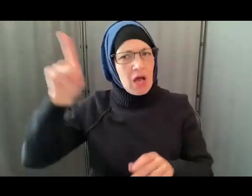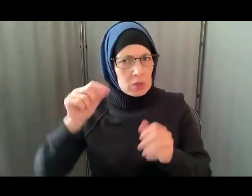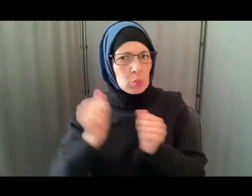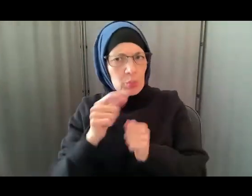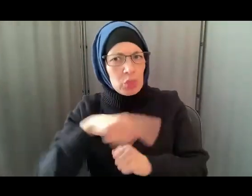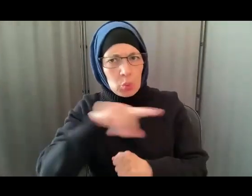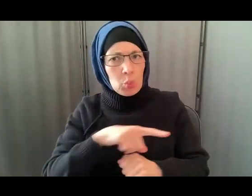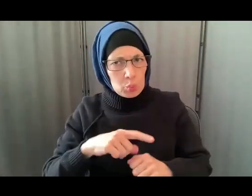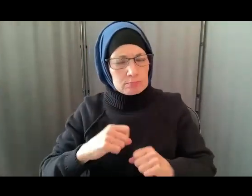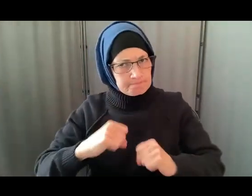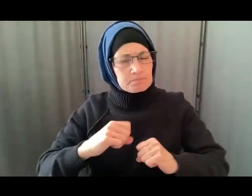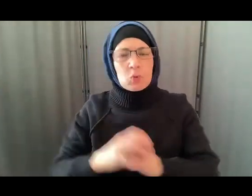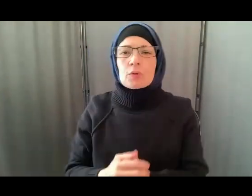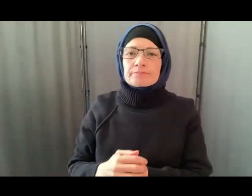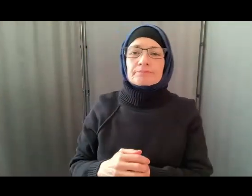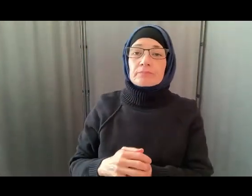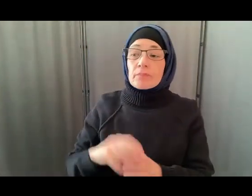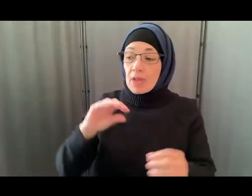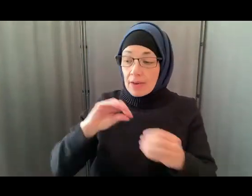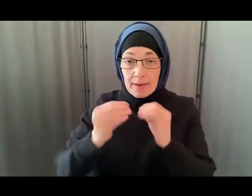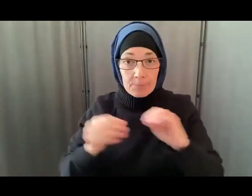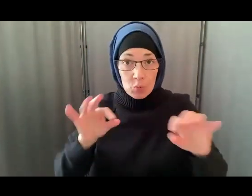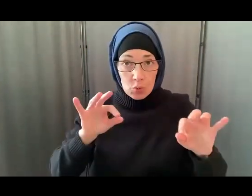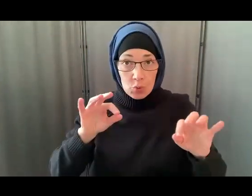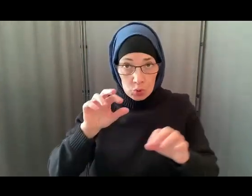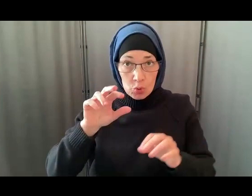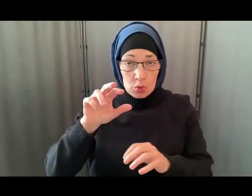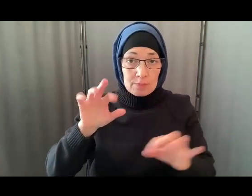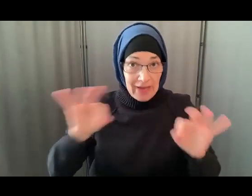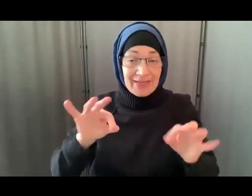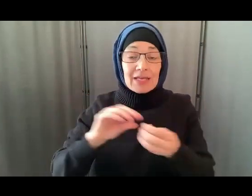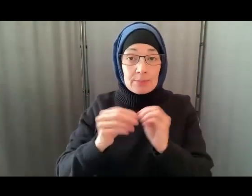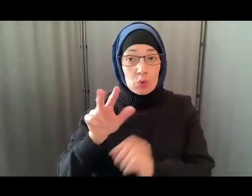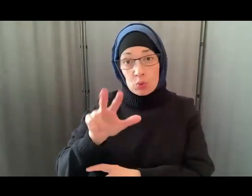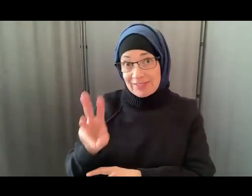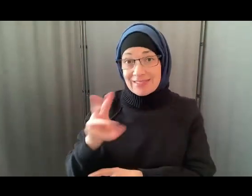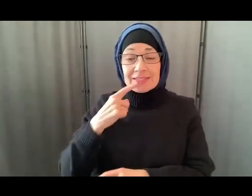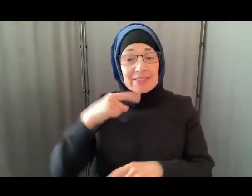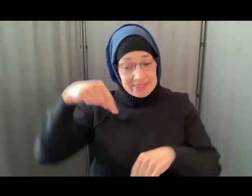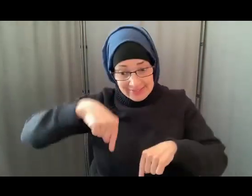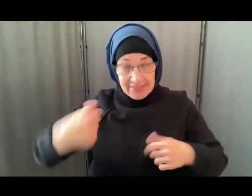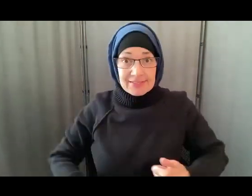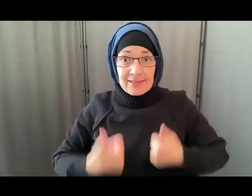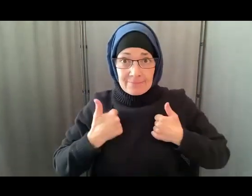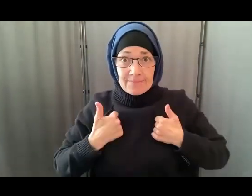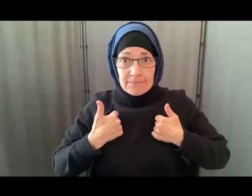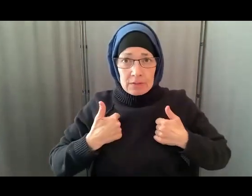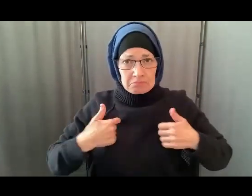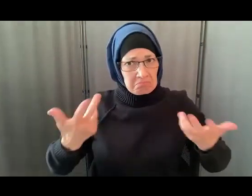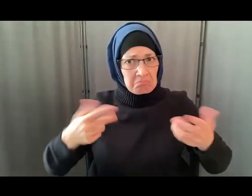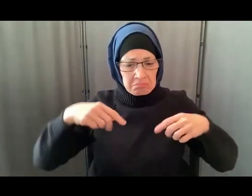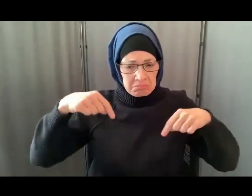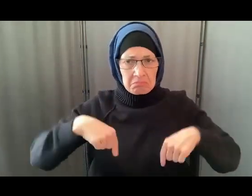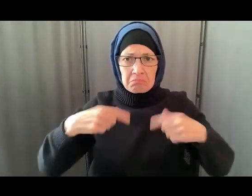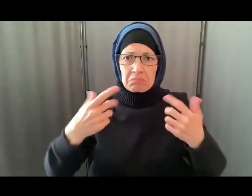that this life of this worldly living that we are in